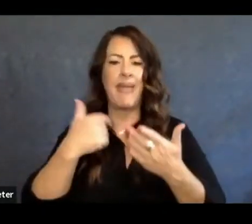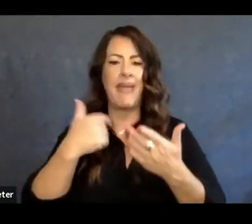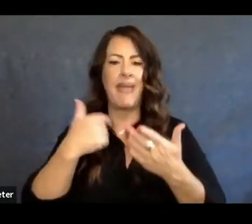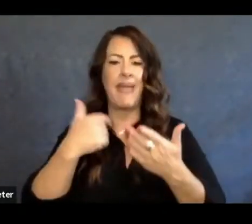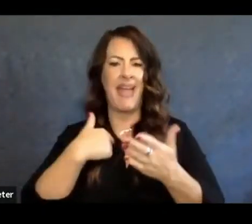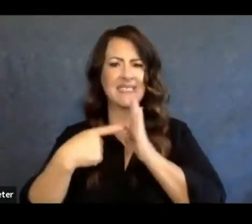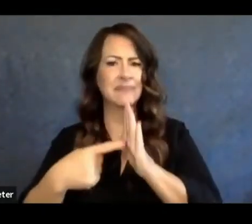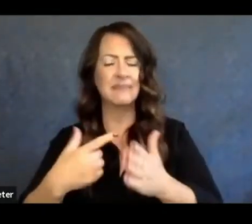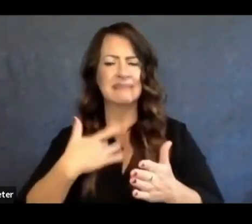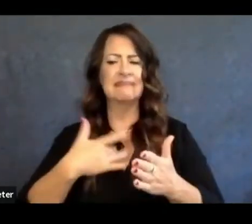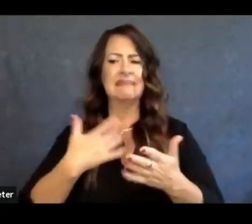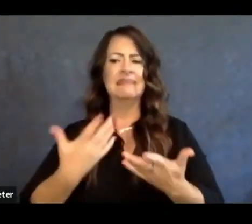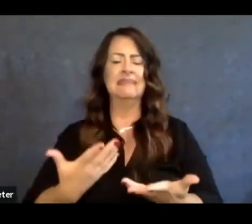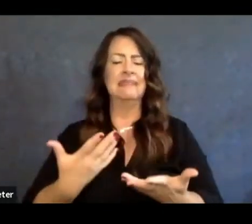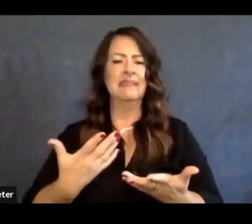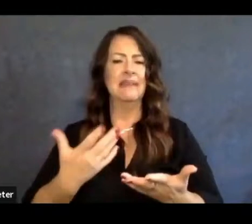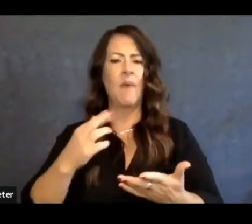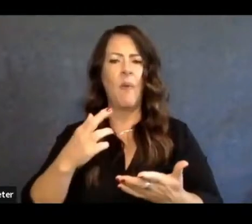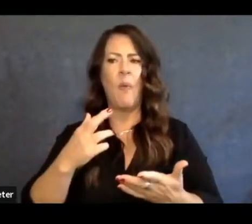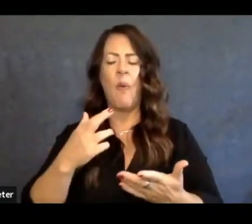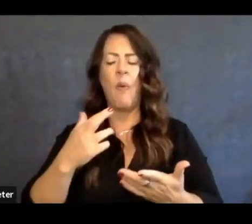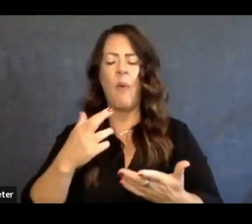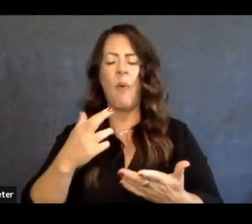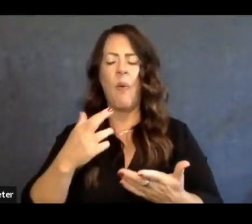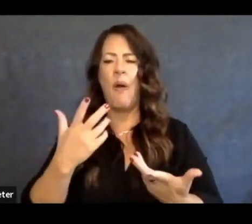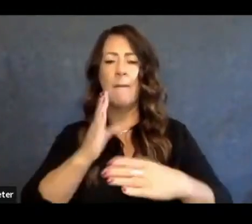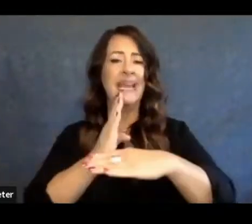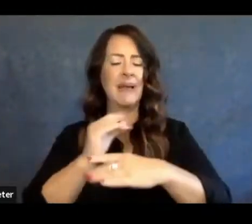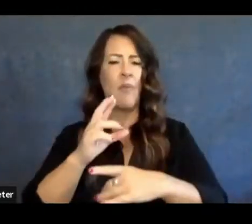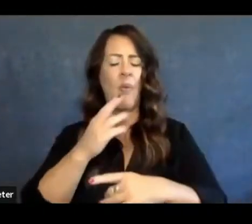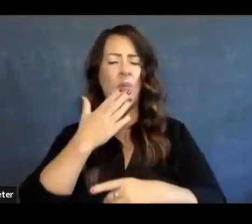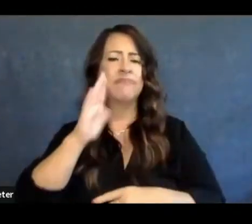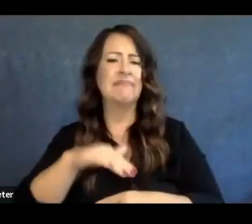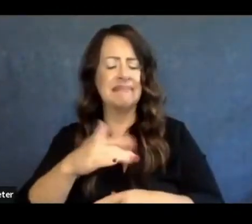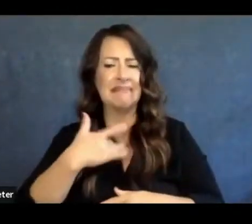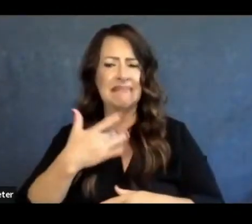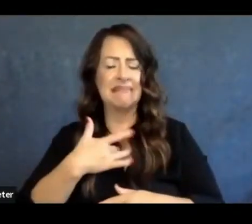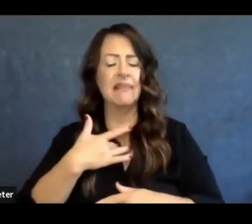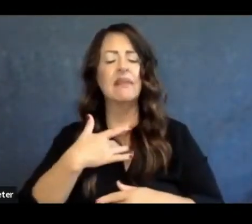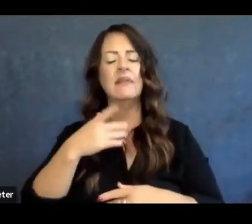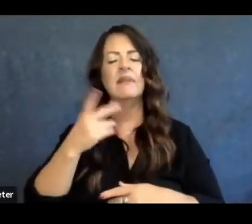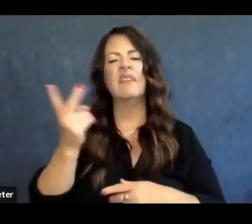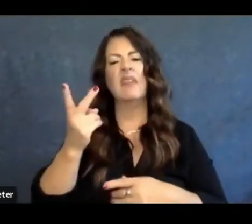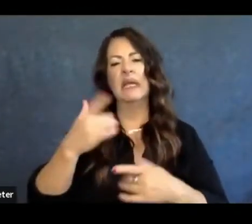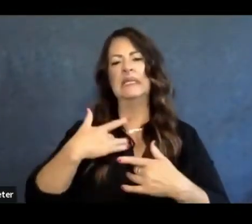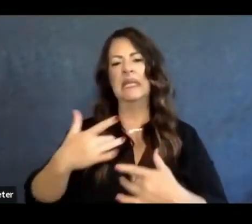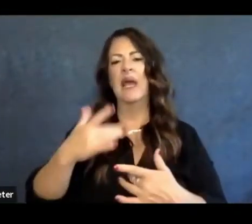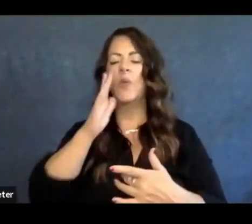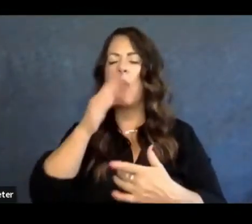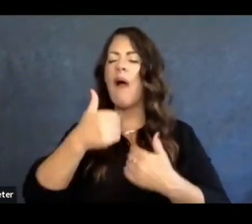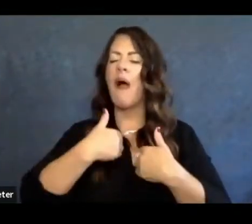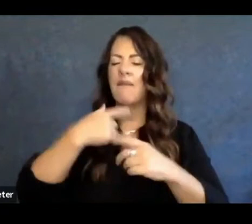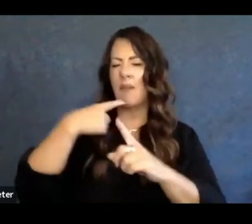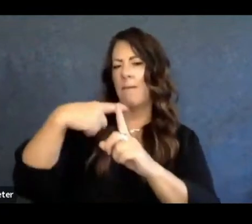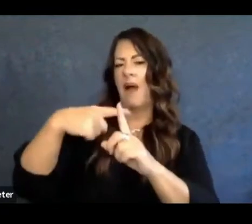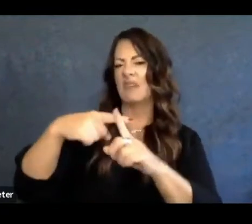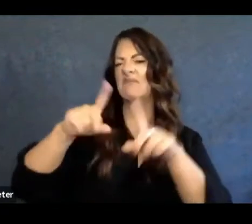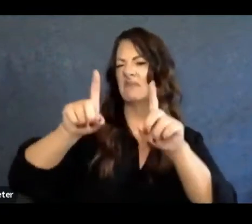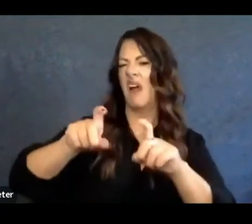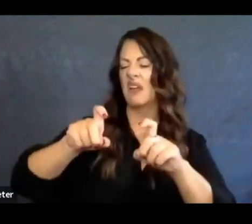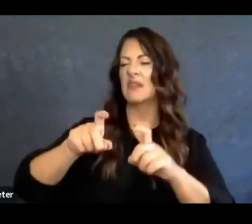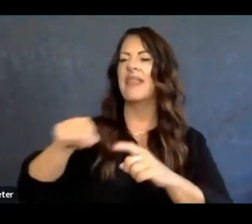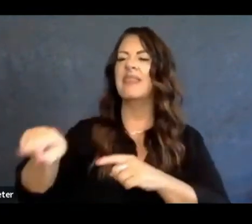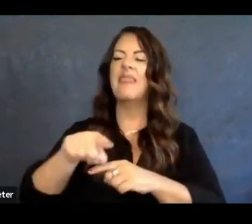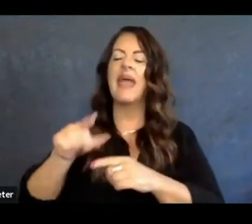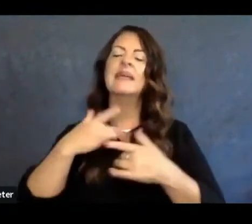having even more extreme or moderate symptoms, that they're more likely to have a positive test. They're the ones usually getting tested